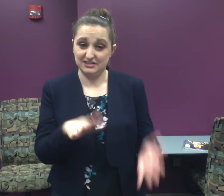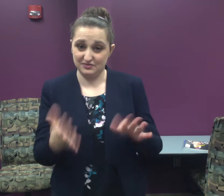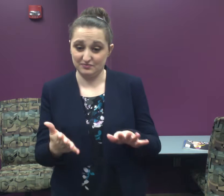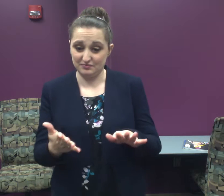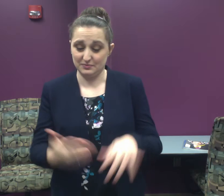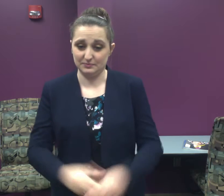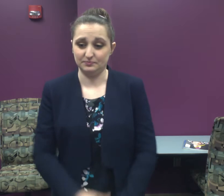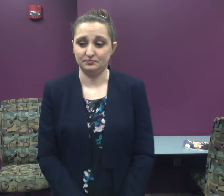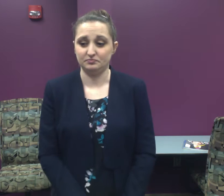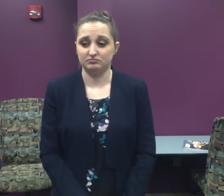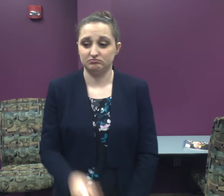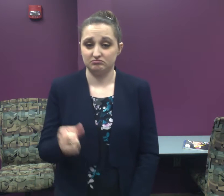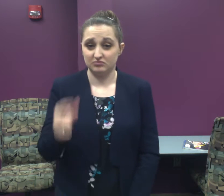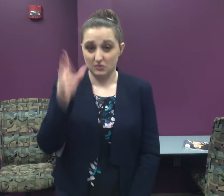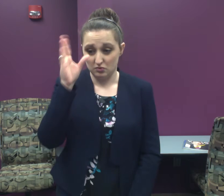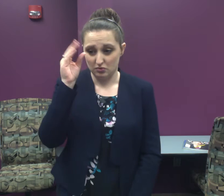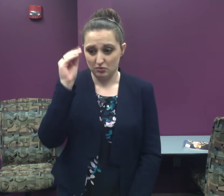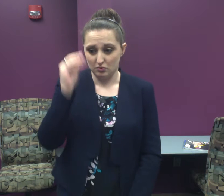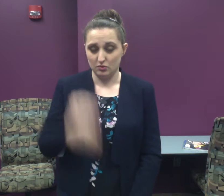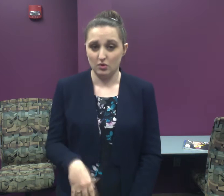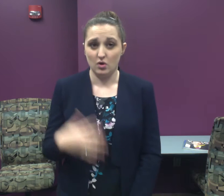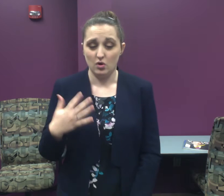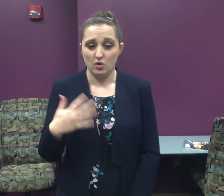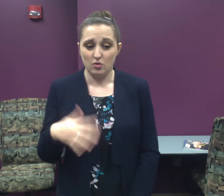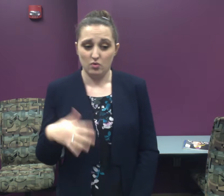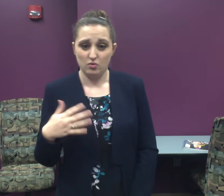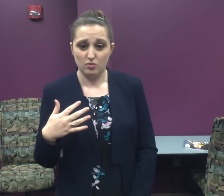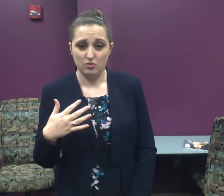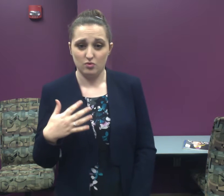be a more important figure relative to the human population at the time.